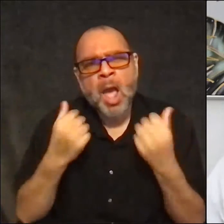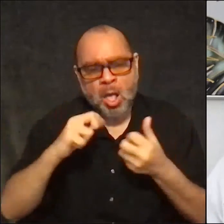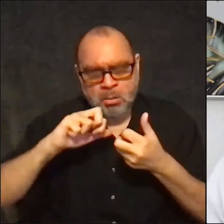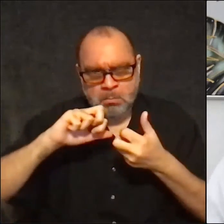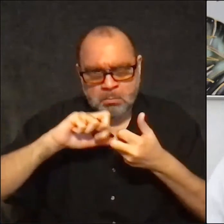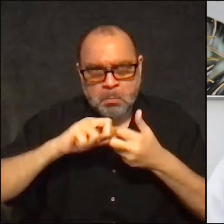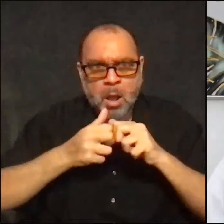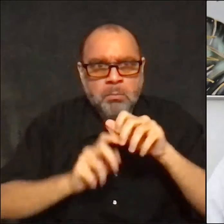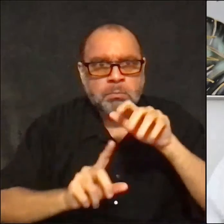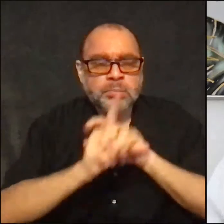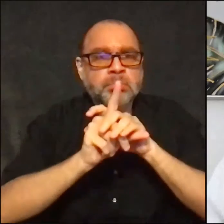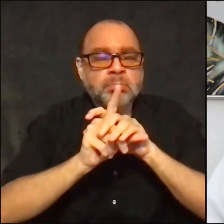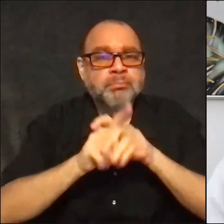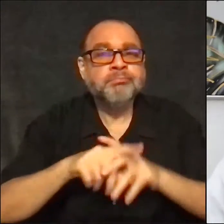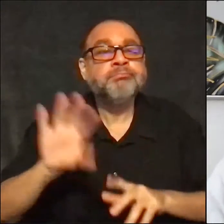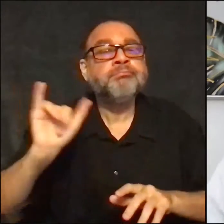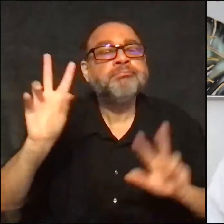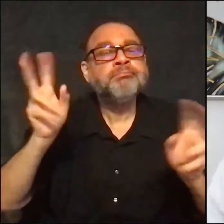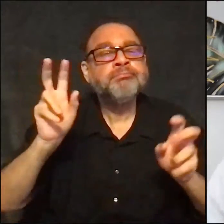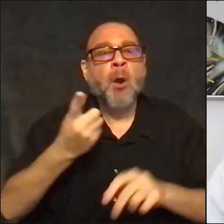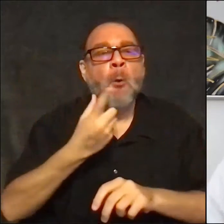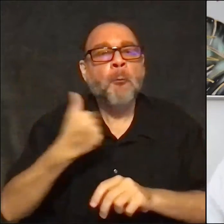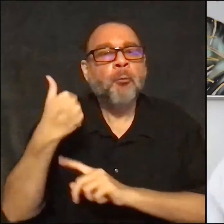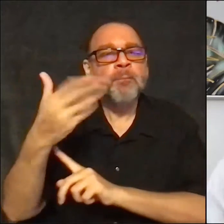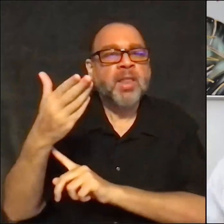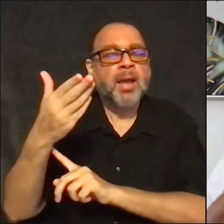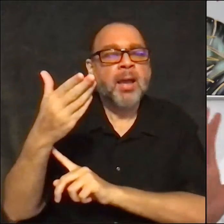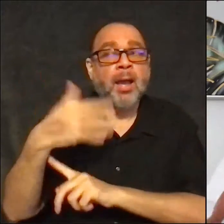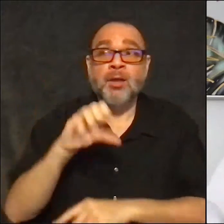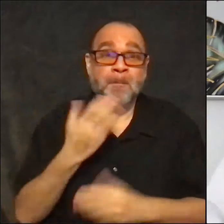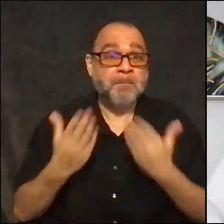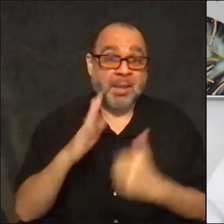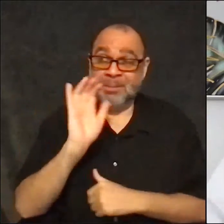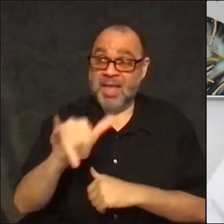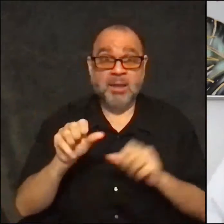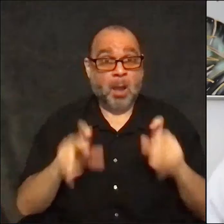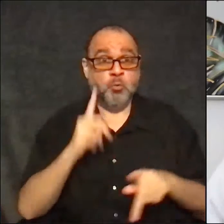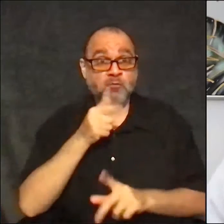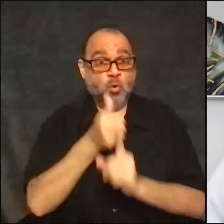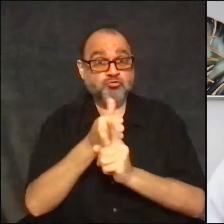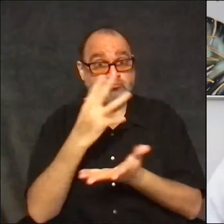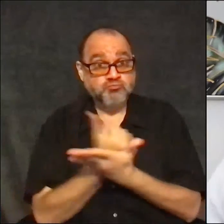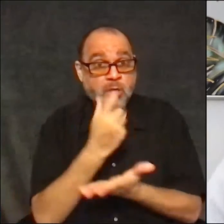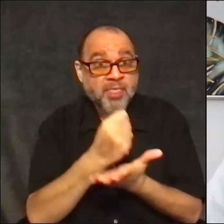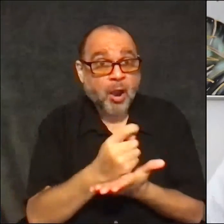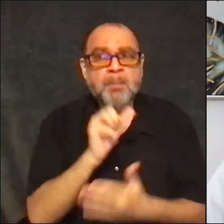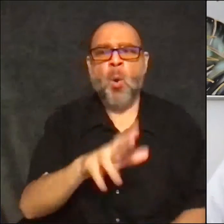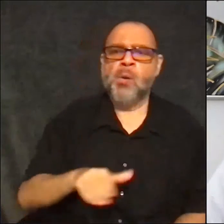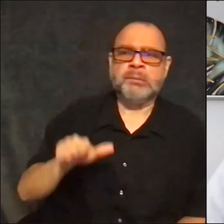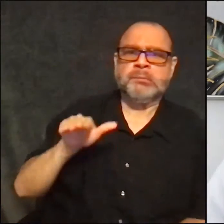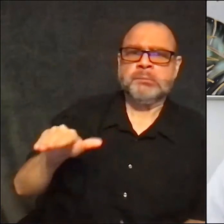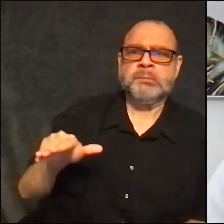think about going to therapy, going back to therapy, recommending therapy. Therapy is not the end all be all, but it's a helpful tool, at least it can